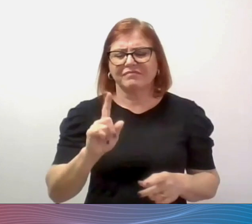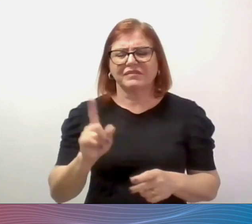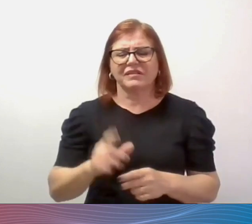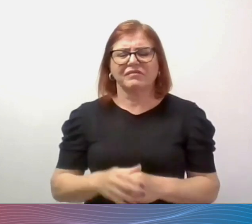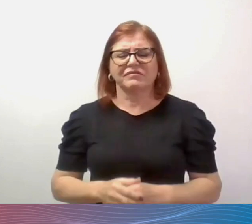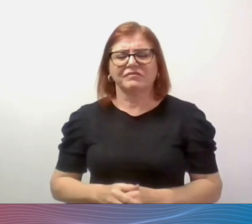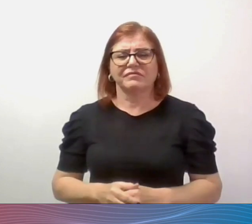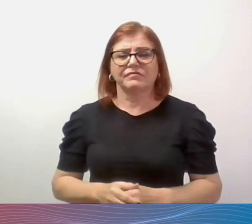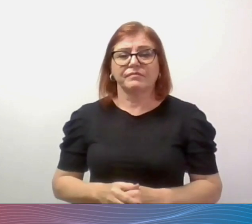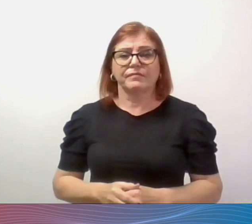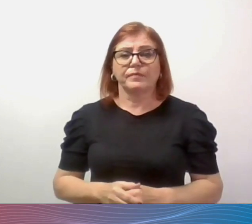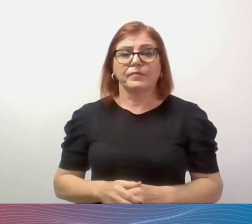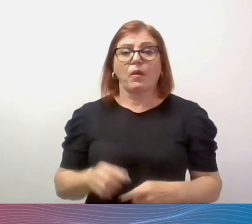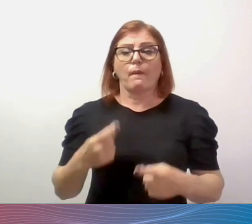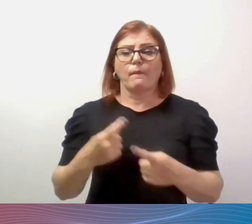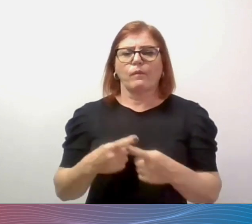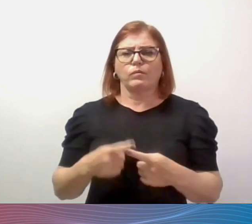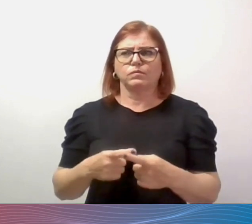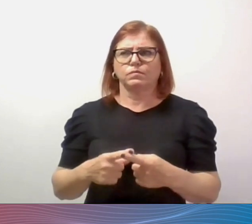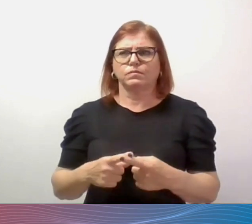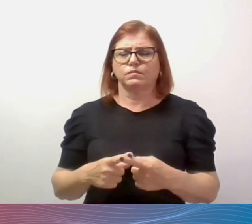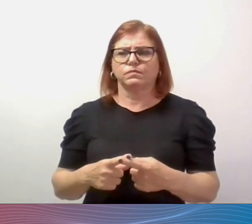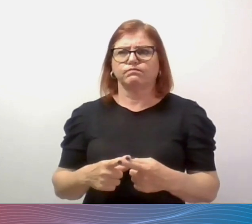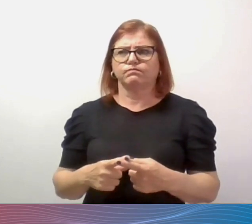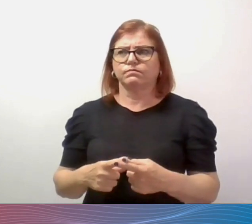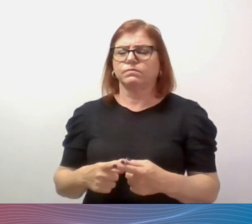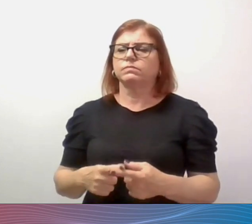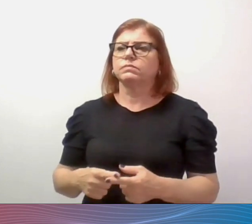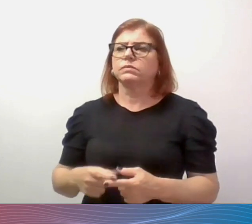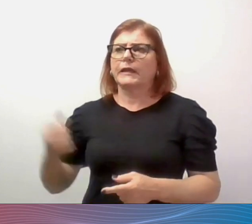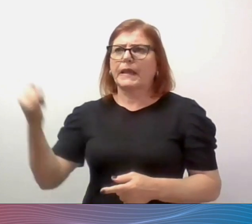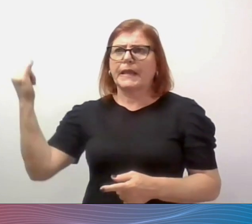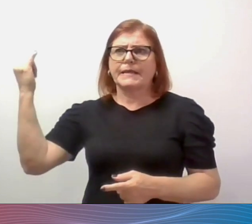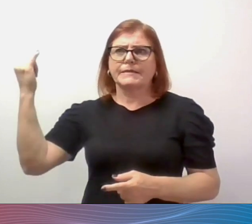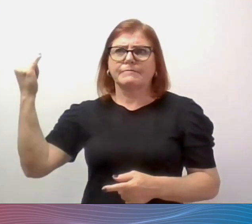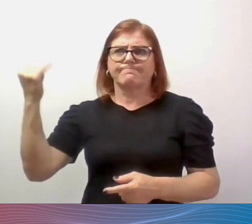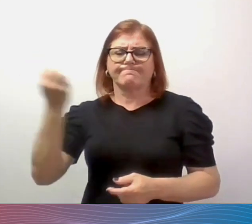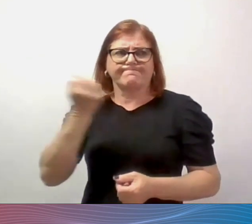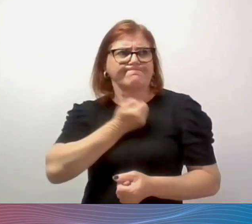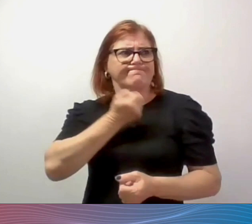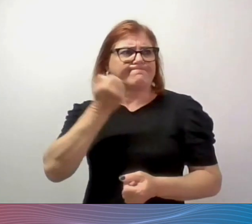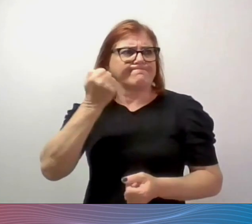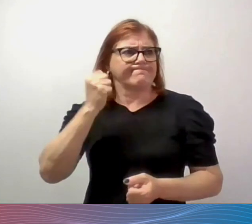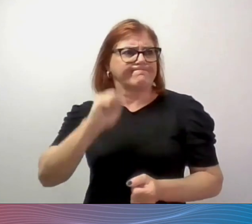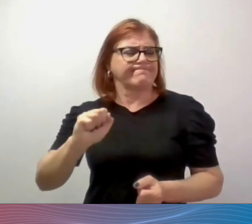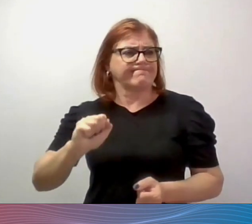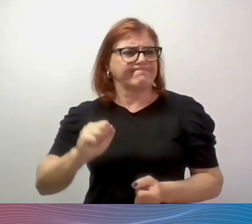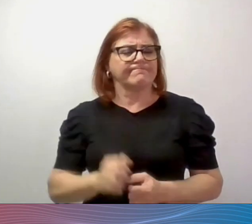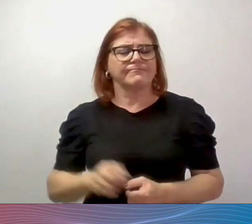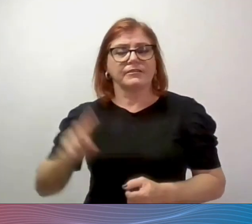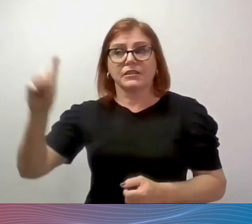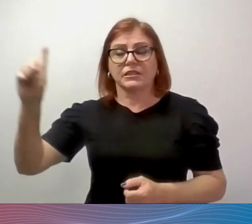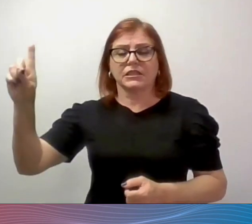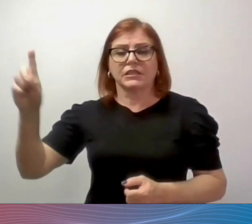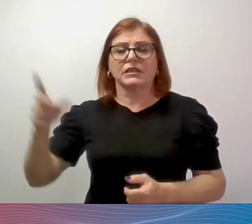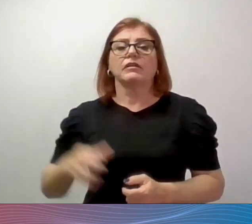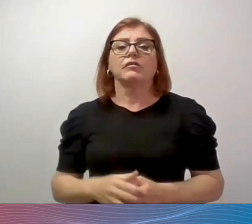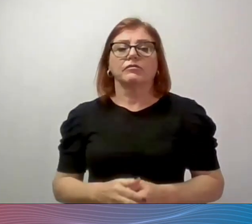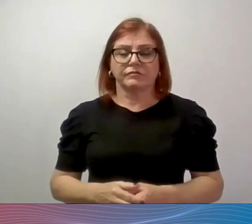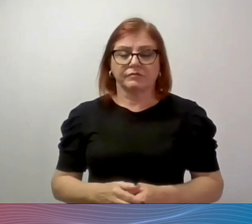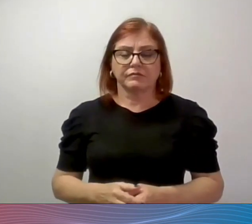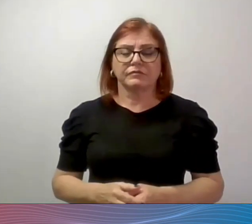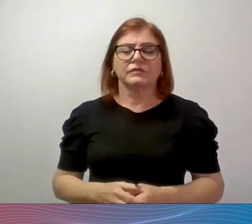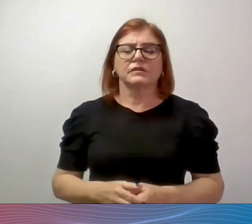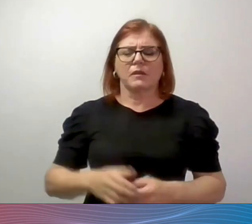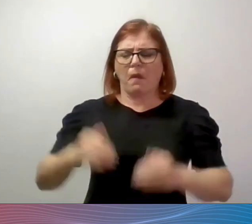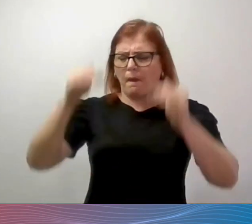coisas vem a ira de Deus sobre os filhos da desobediência. For because of these things, the wrath of God comes upon the sons of disobedience. Palavras vãs